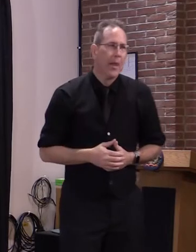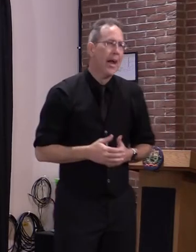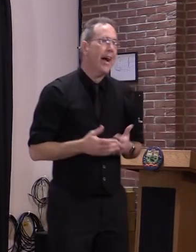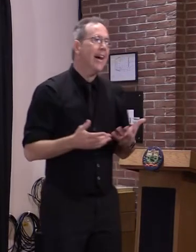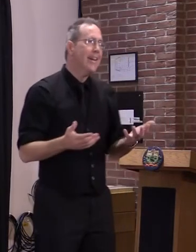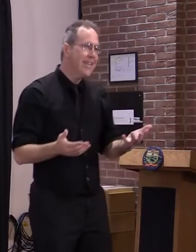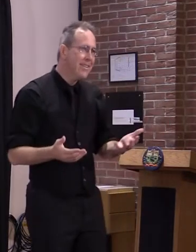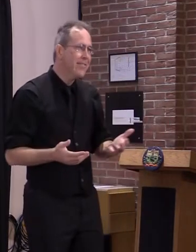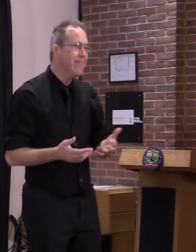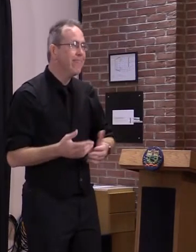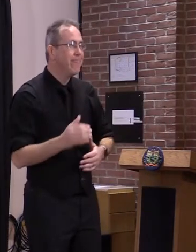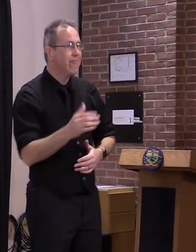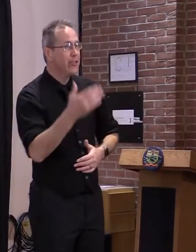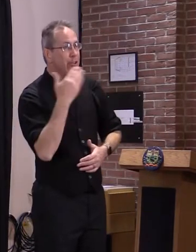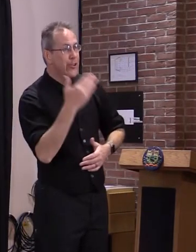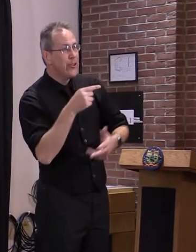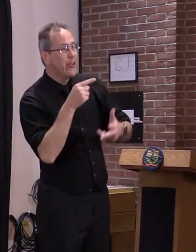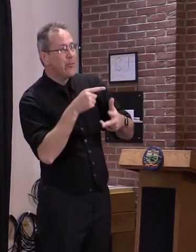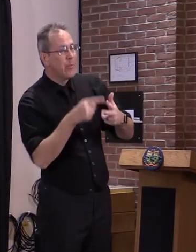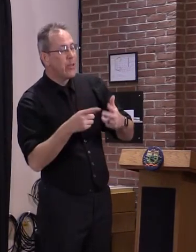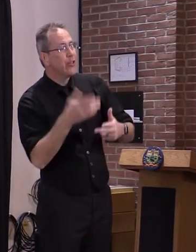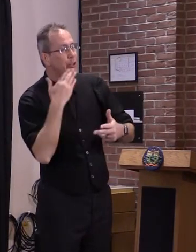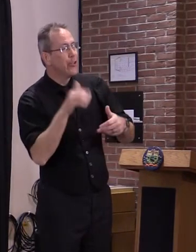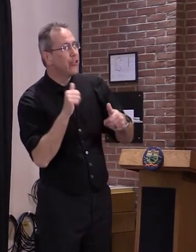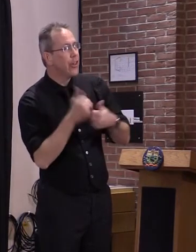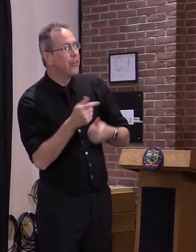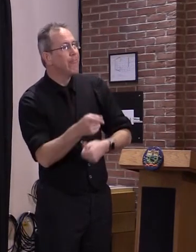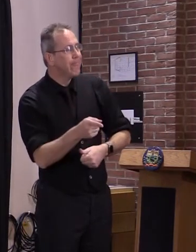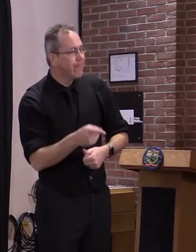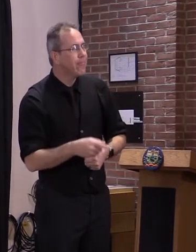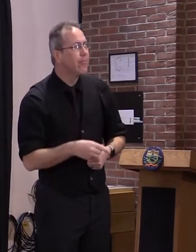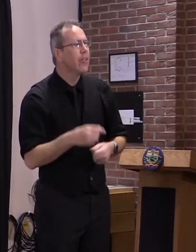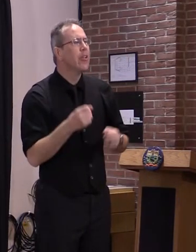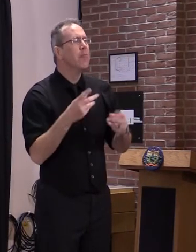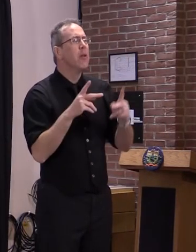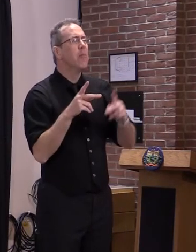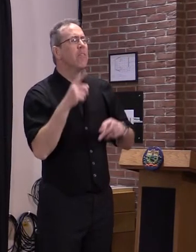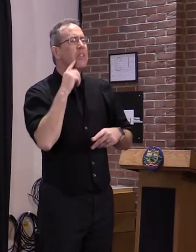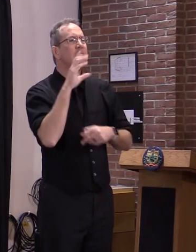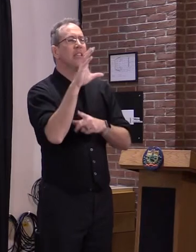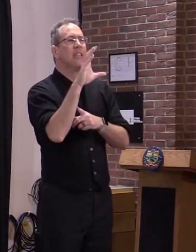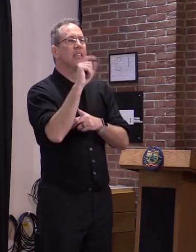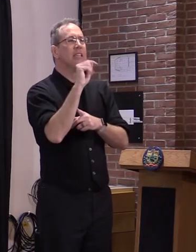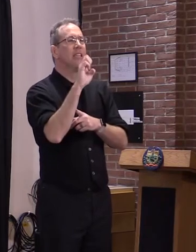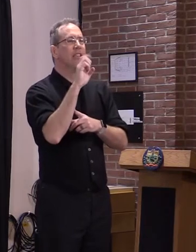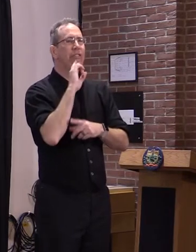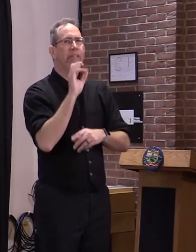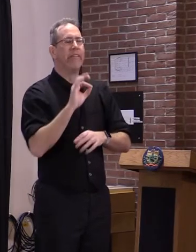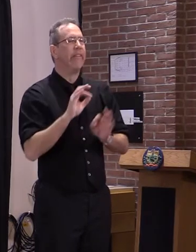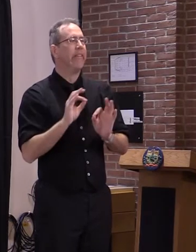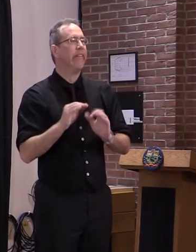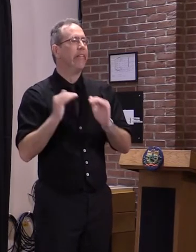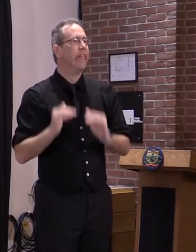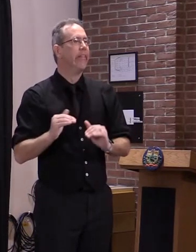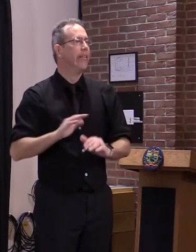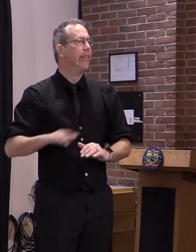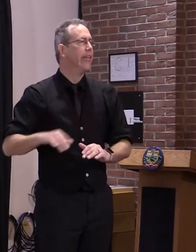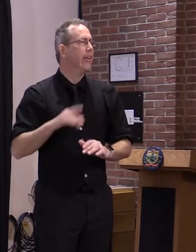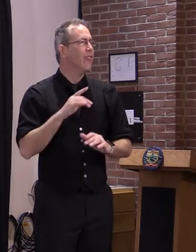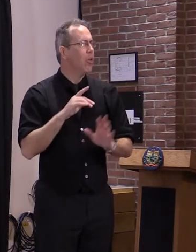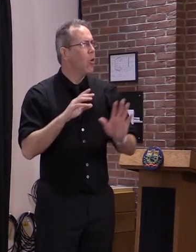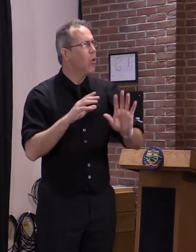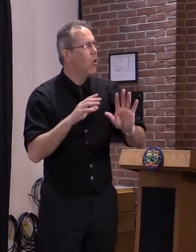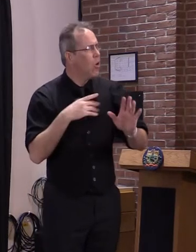think CTE has been viewed as an afterthought by some, but I hope it's on the